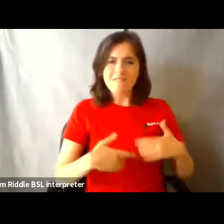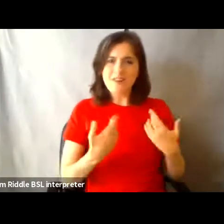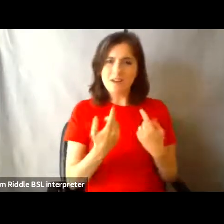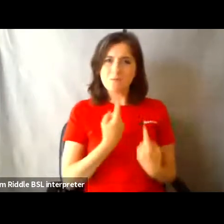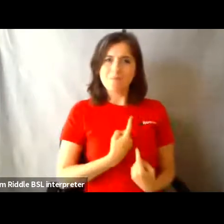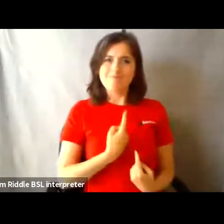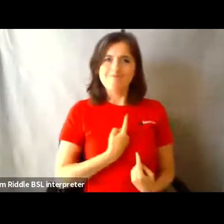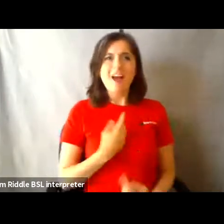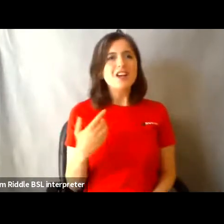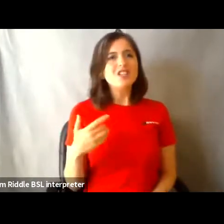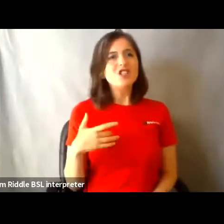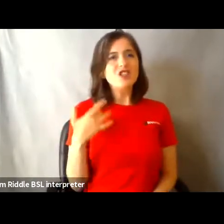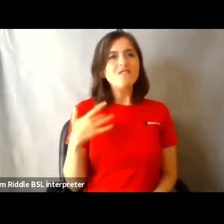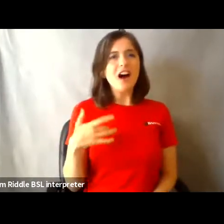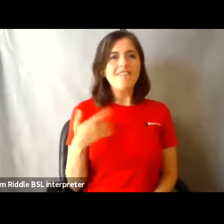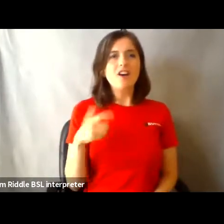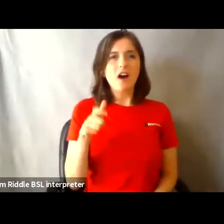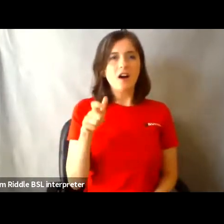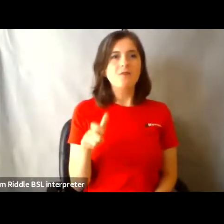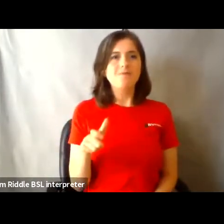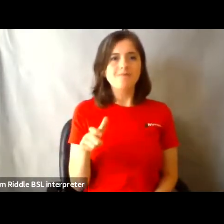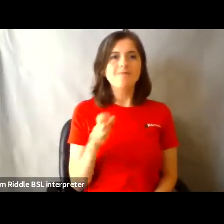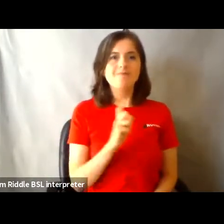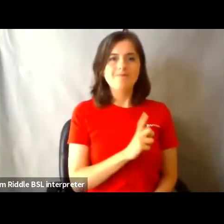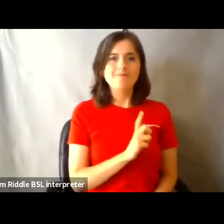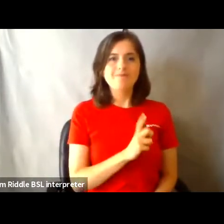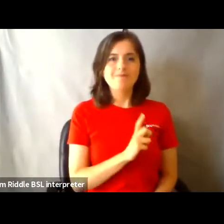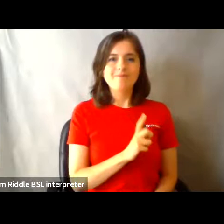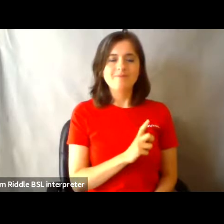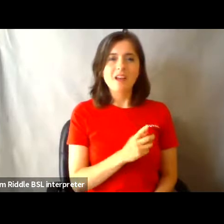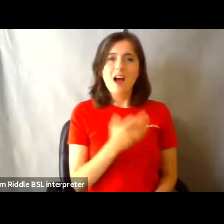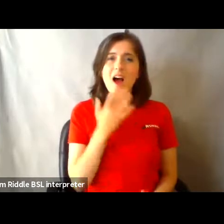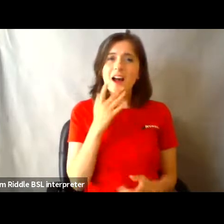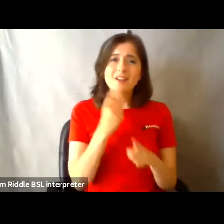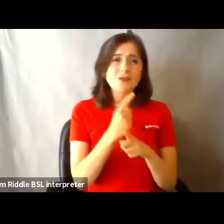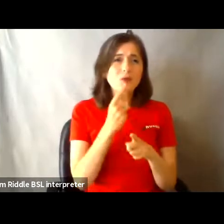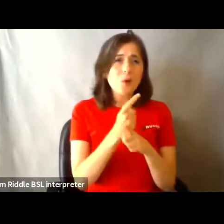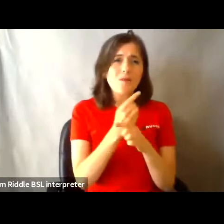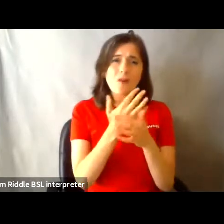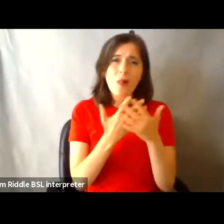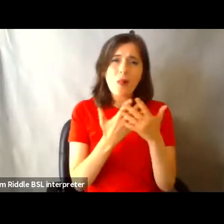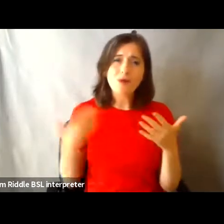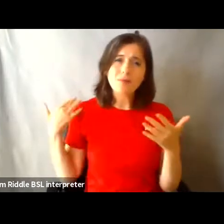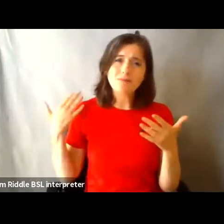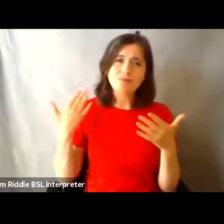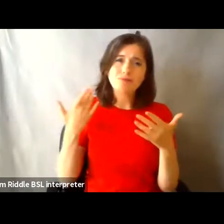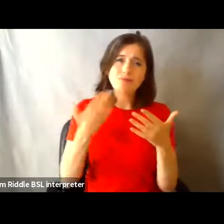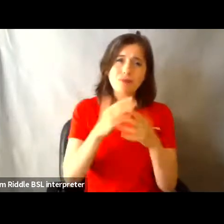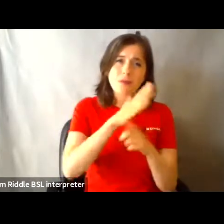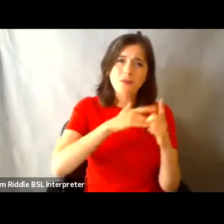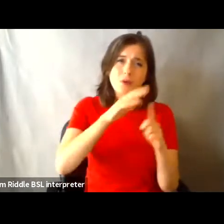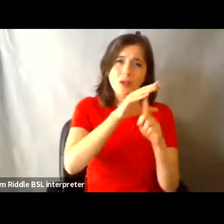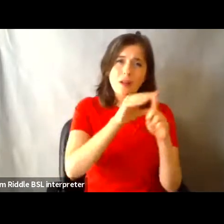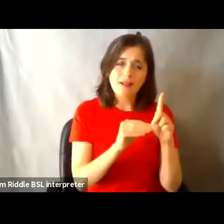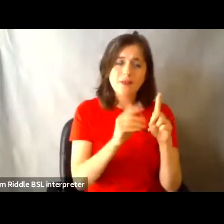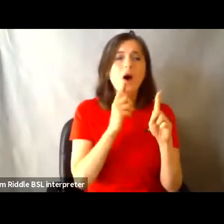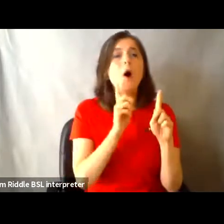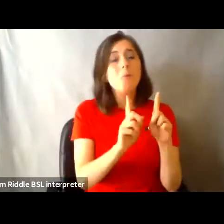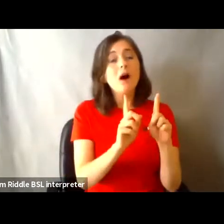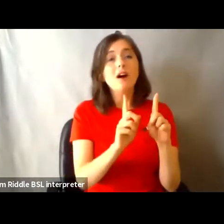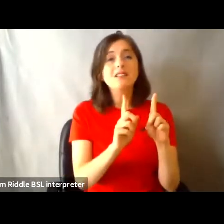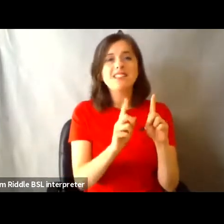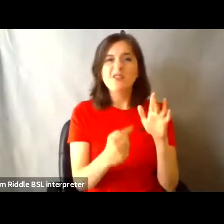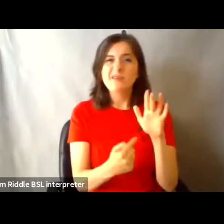a survivor of them. I could talk for a long time about the social model, but here are a few key points I'd like to